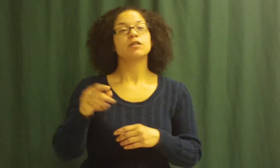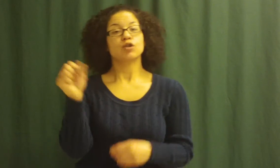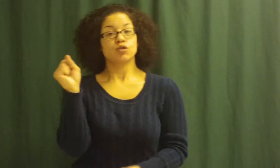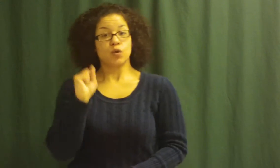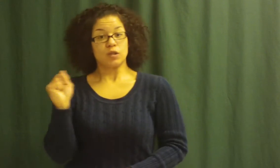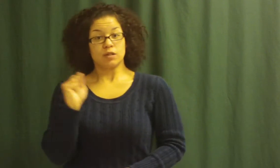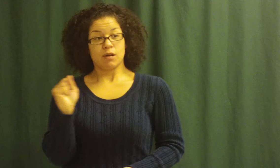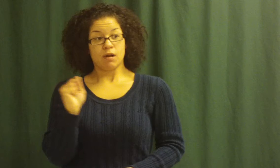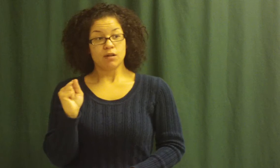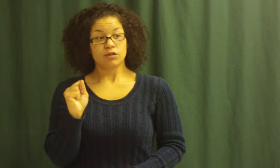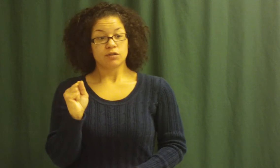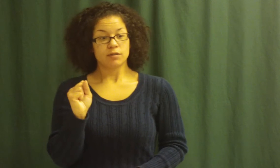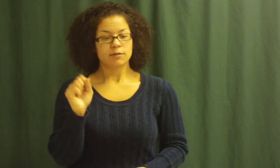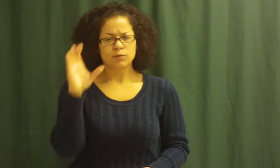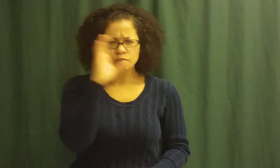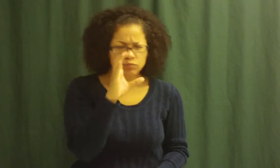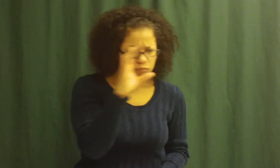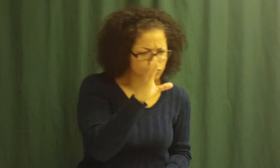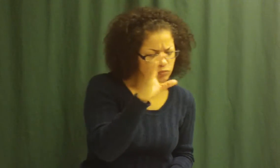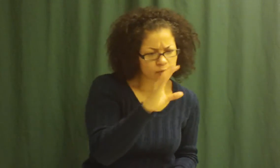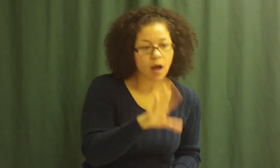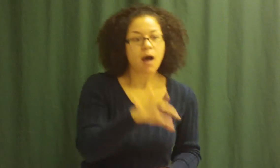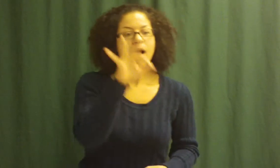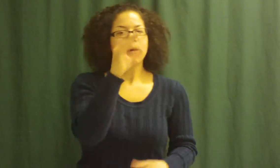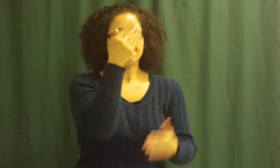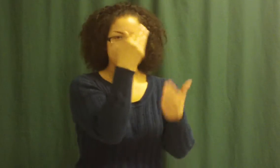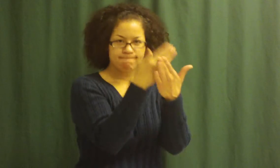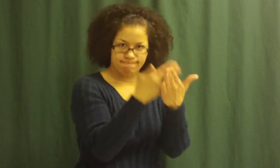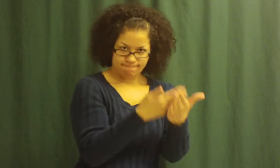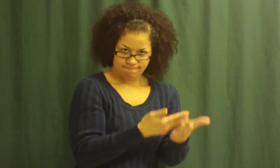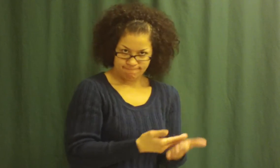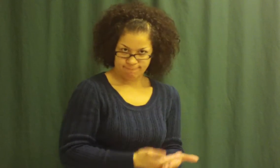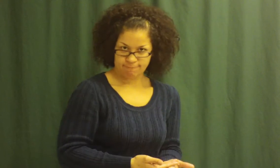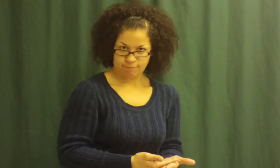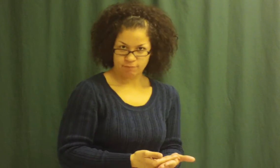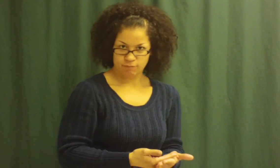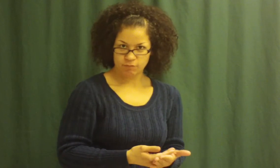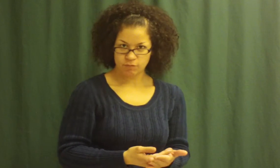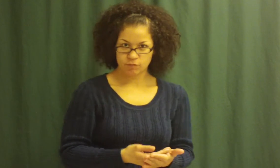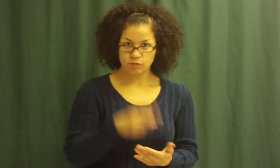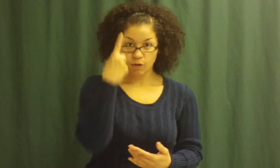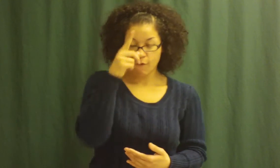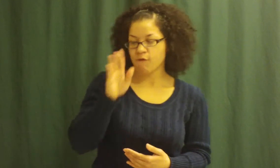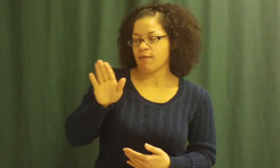find evidence for this social learning position when studying cultural